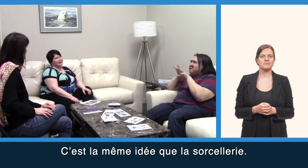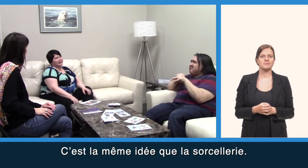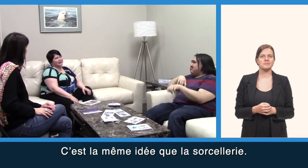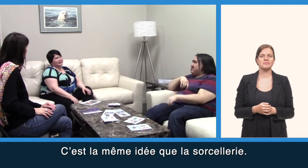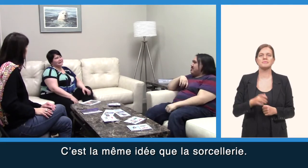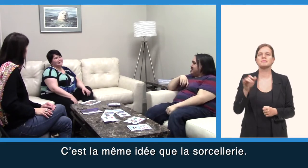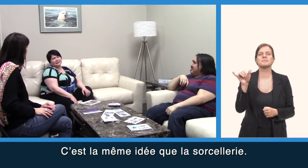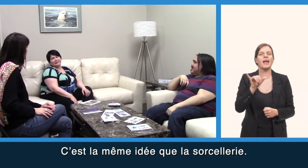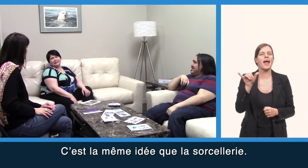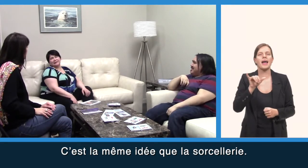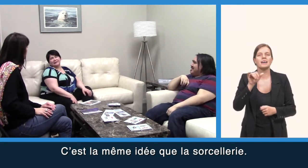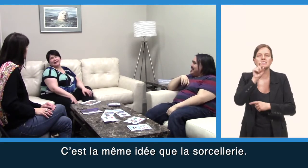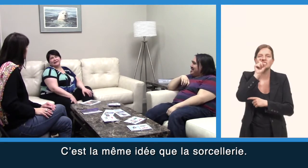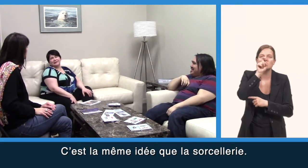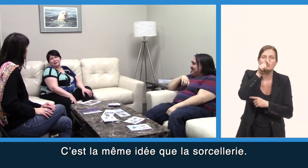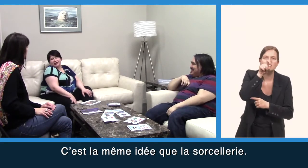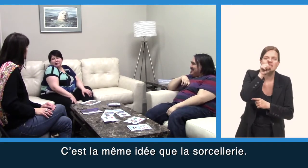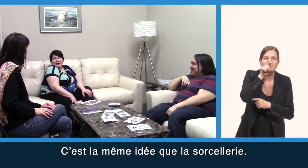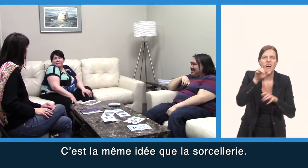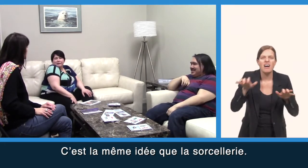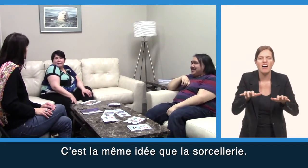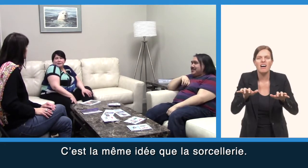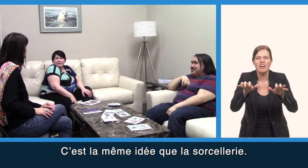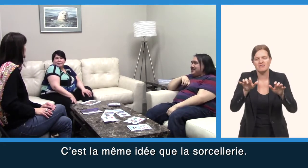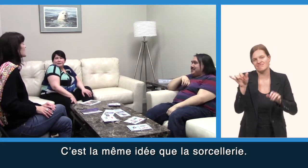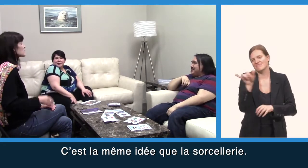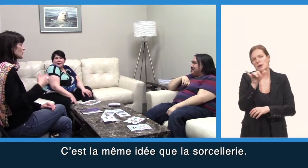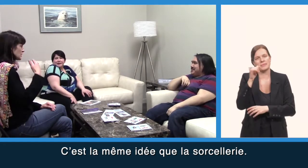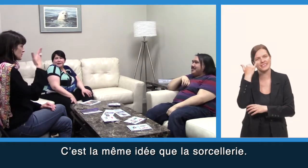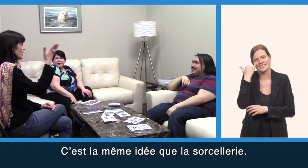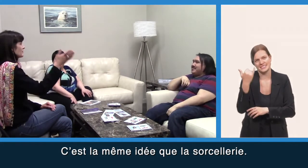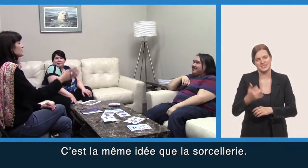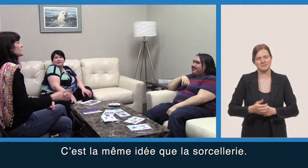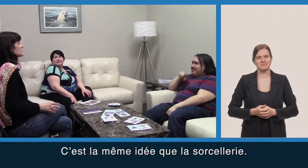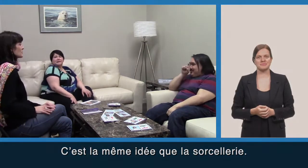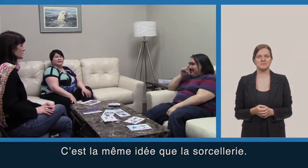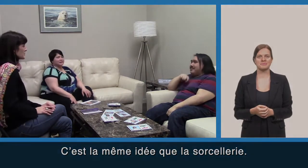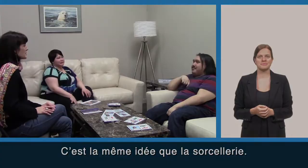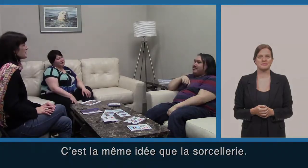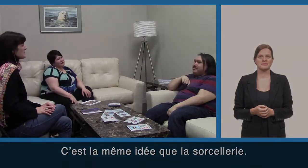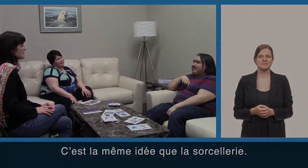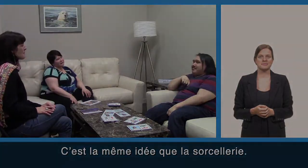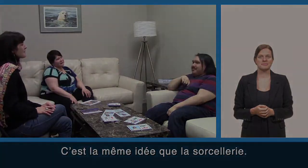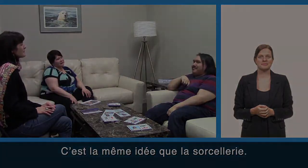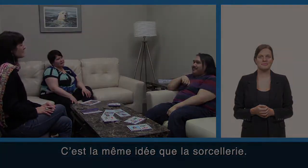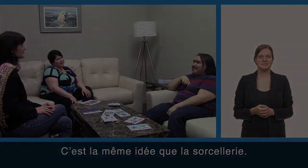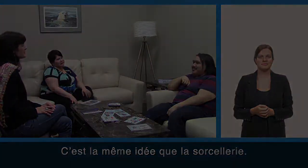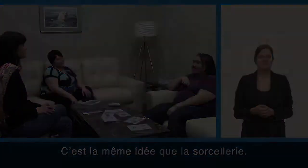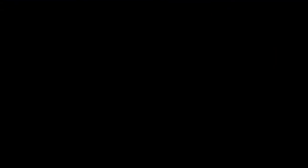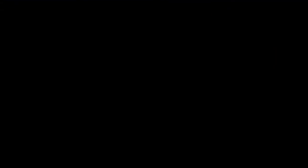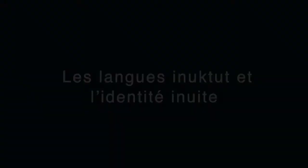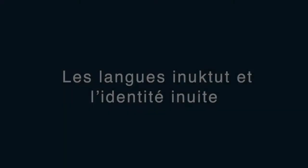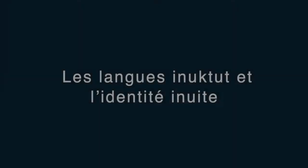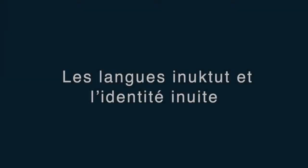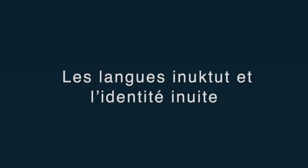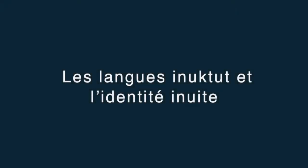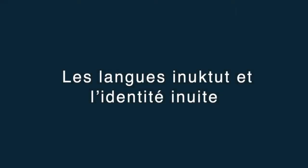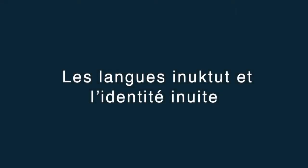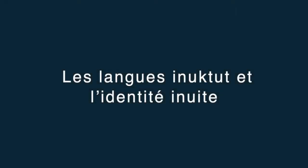Same idea as, I guess, witchcraft or sorcery. That is witchcraft and sorcery.